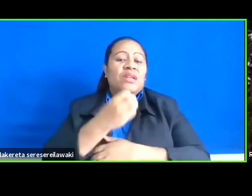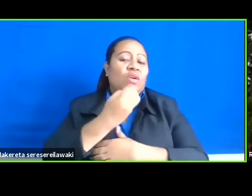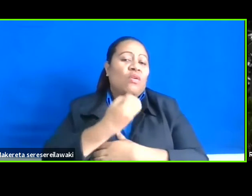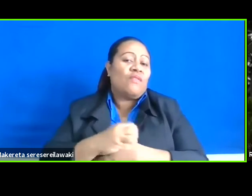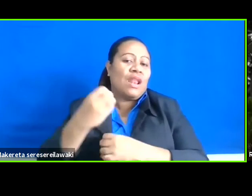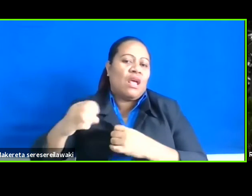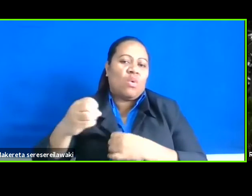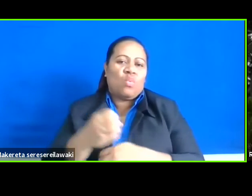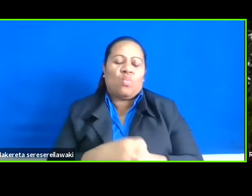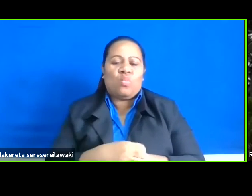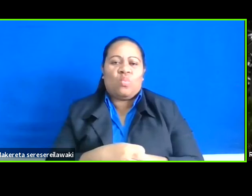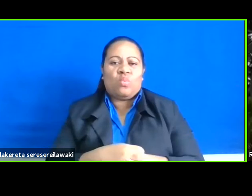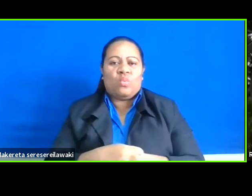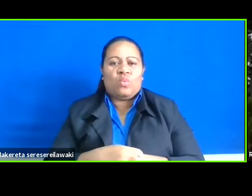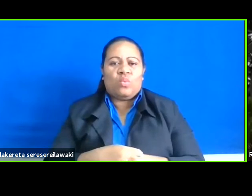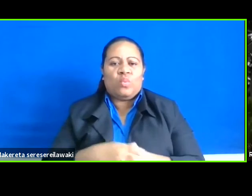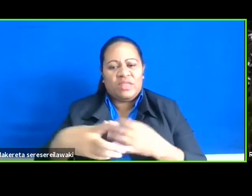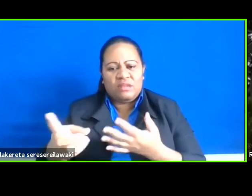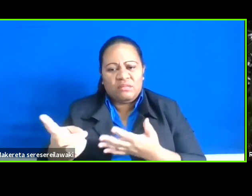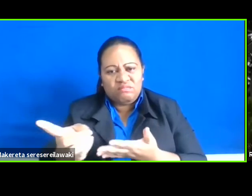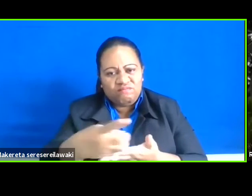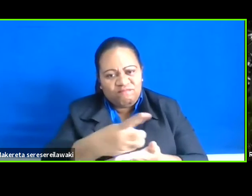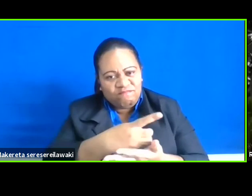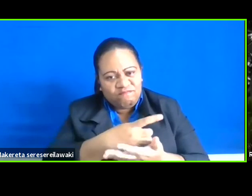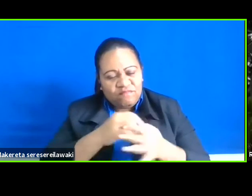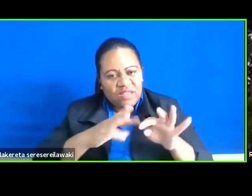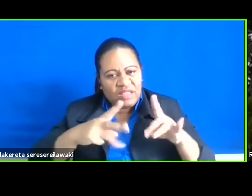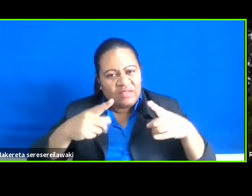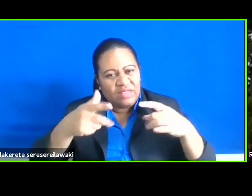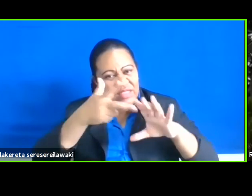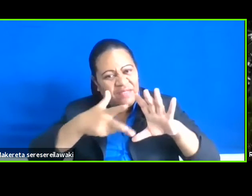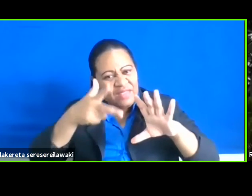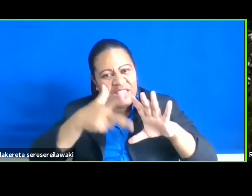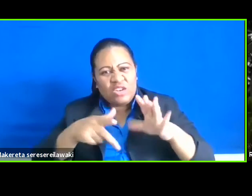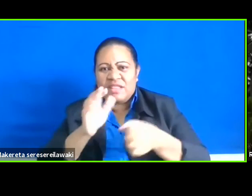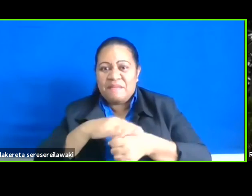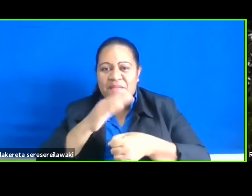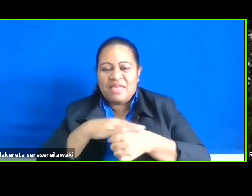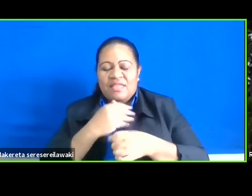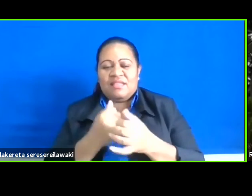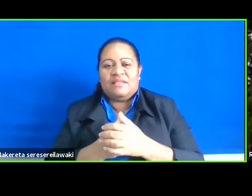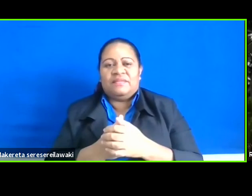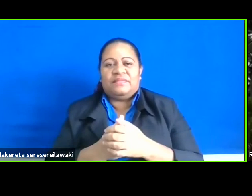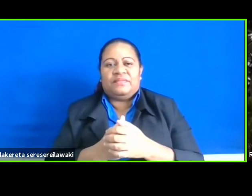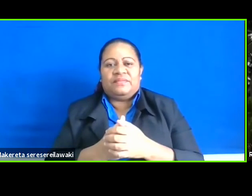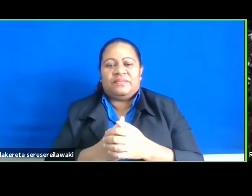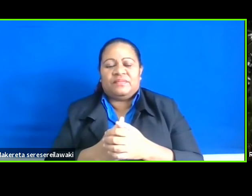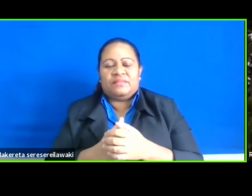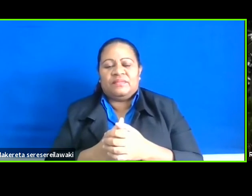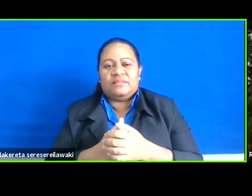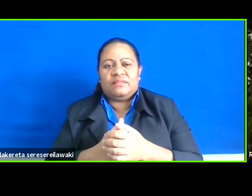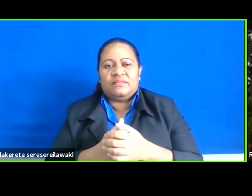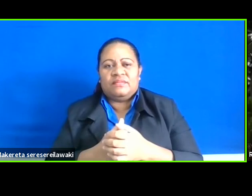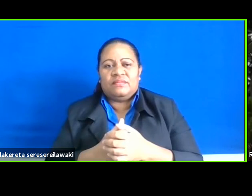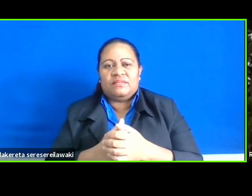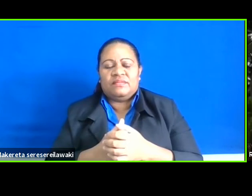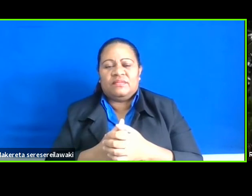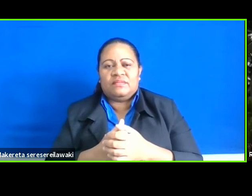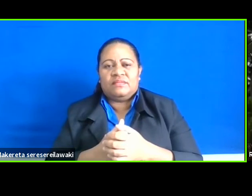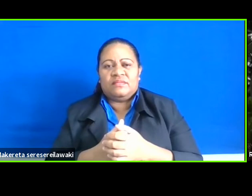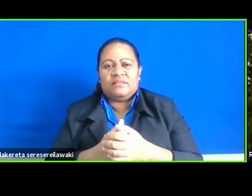also uh documented in in my thesis uh the um uh traditional uh